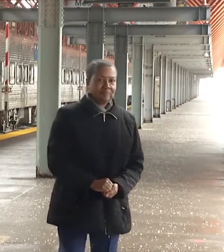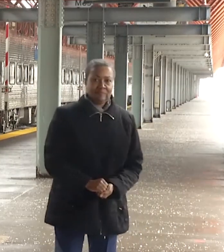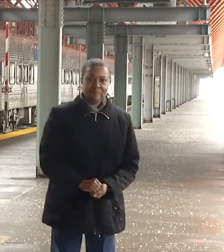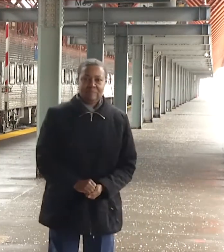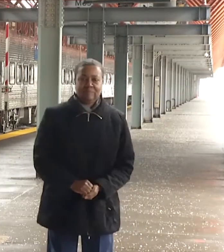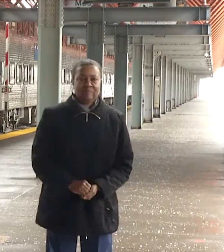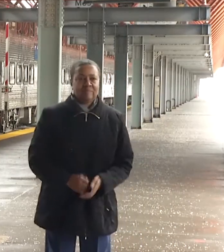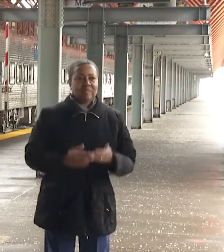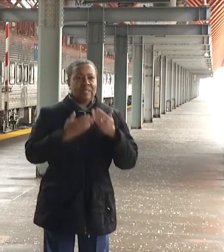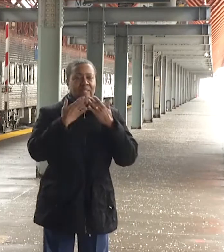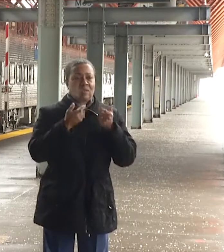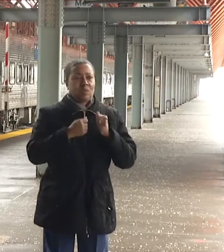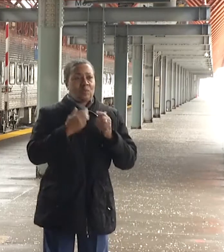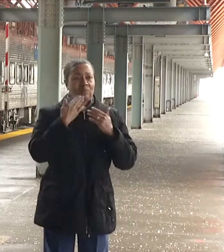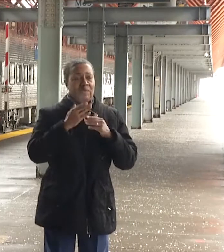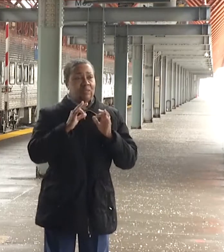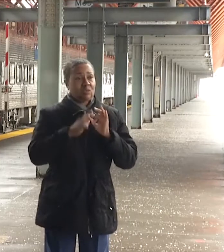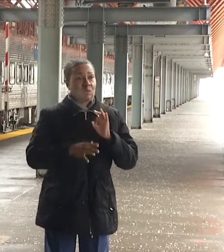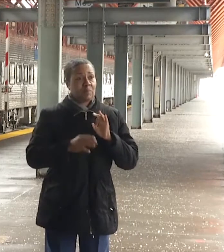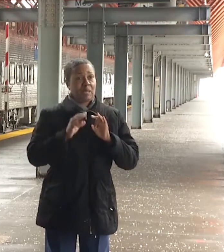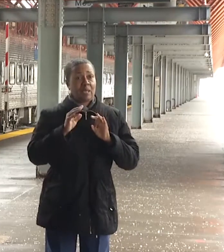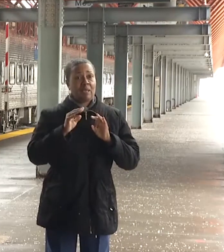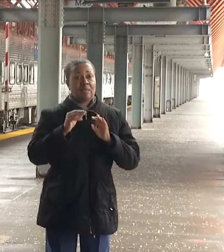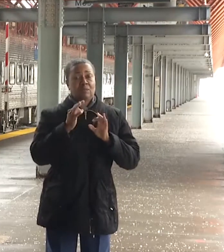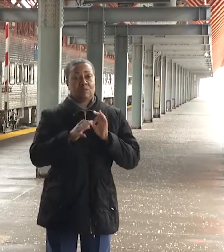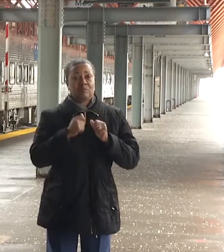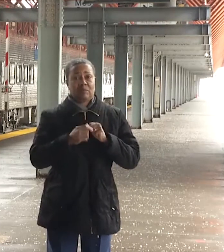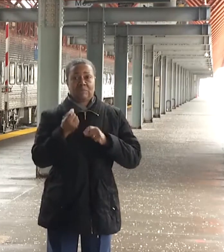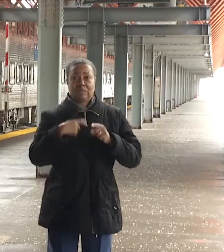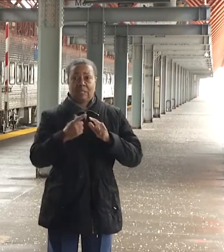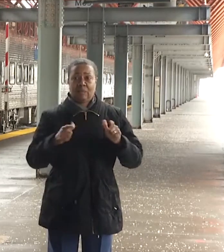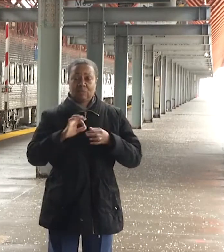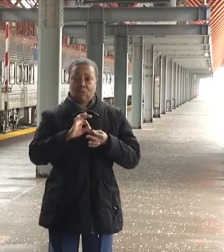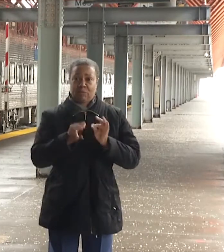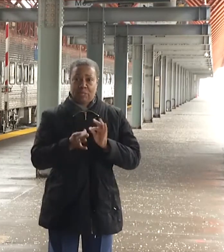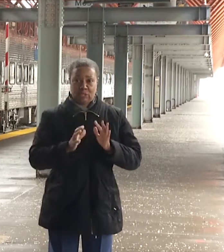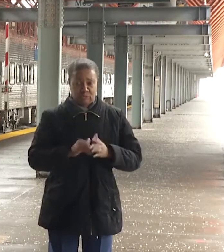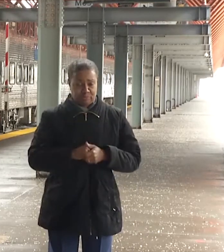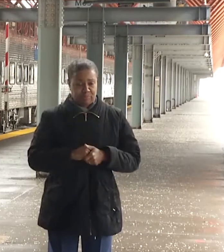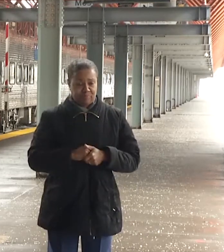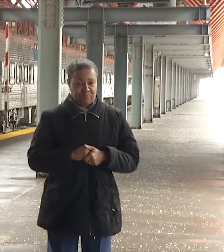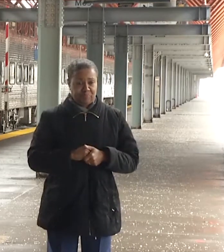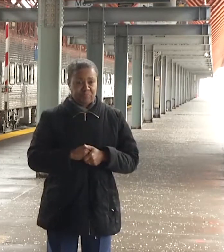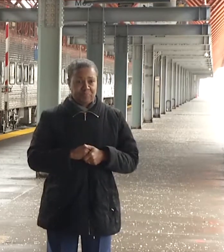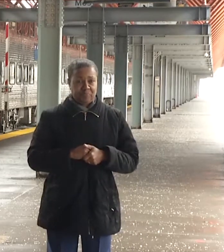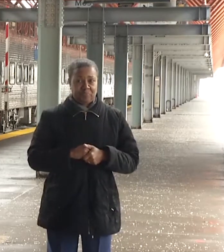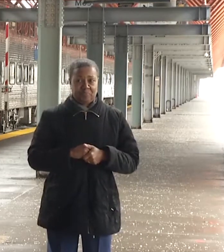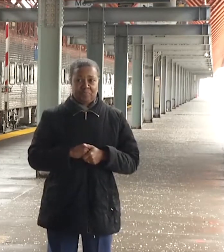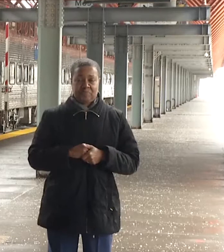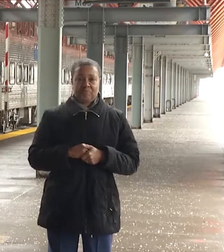Thank you. I'd like to thank Carmen Sanders and Michael Albert for their sign language interpretation.